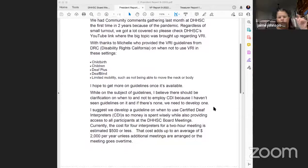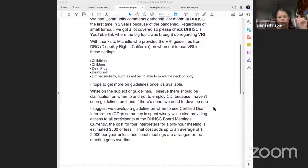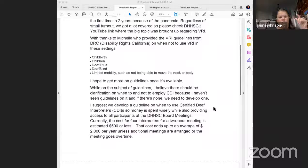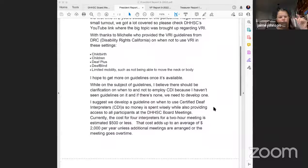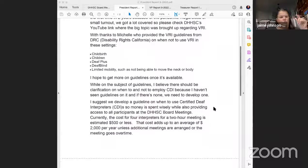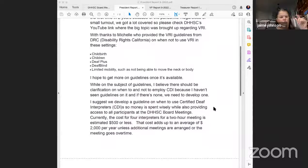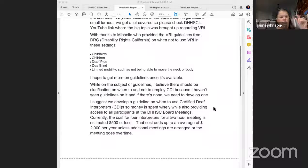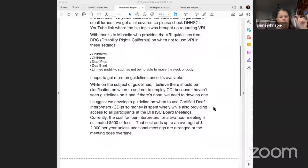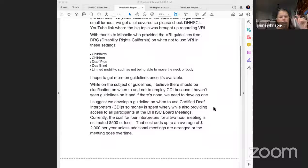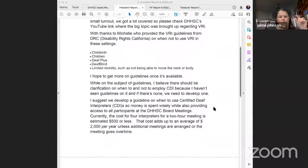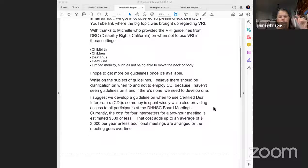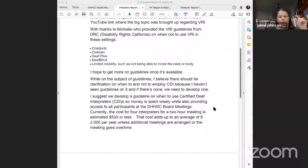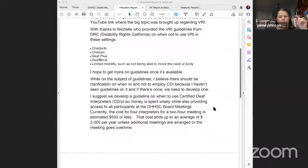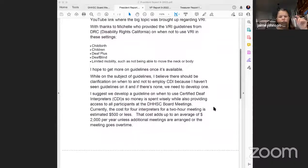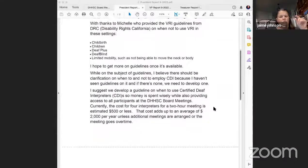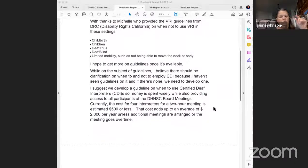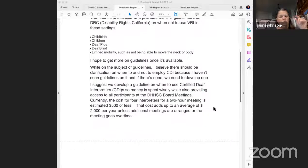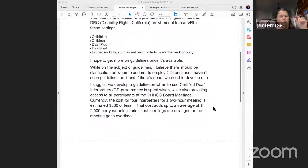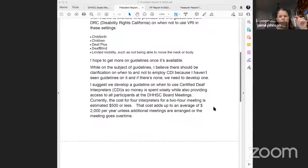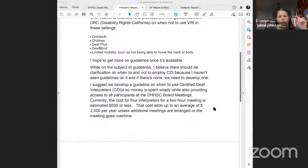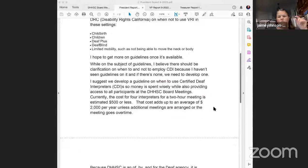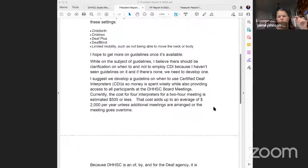Mm.